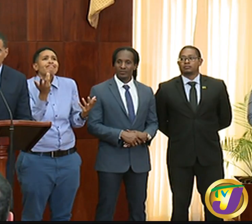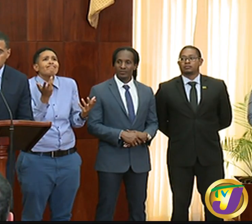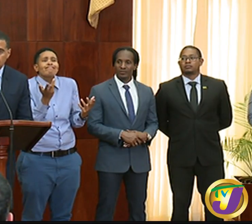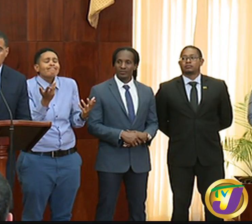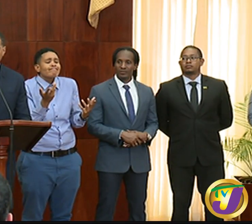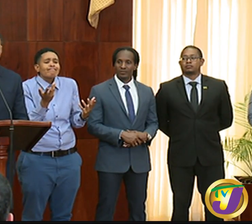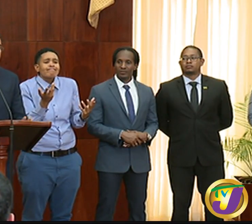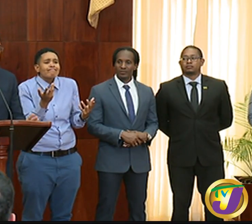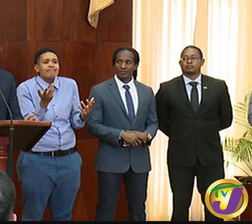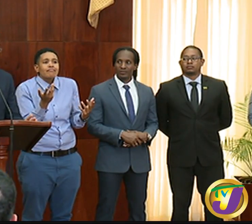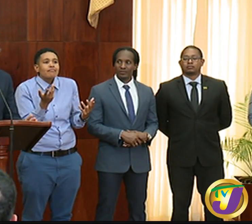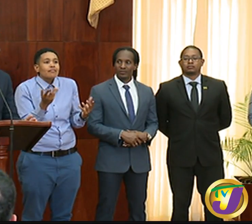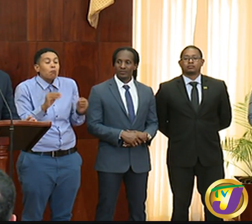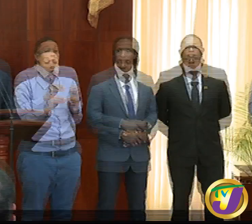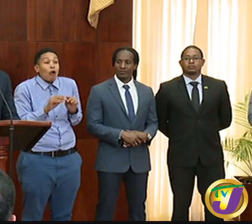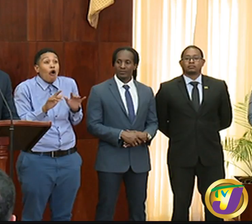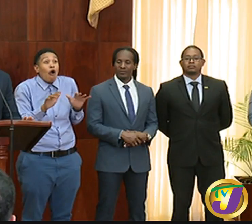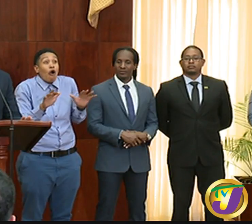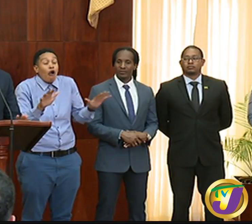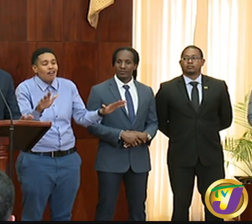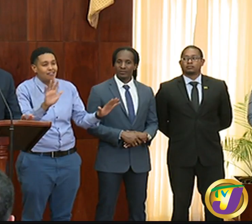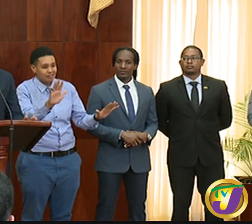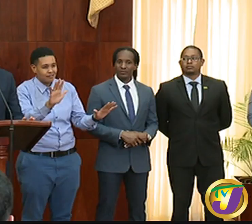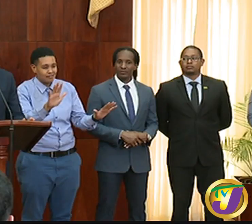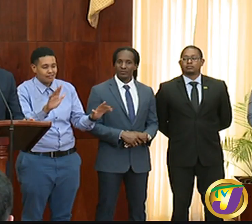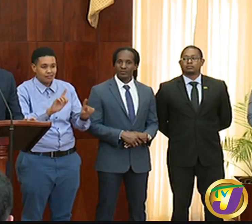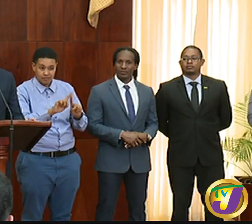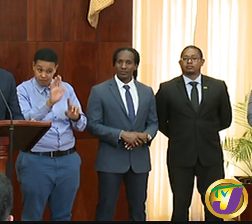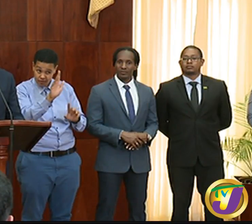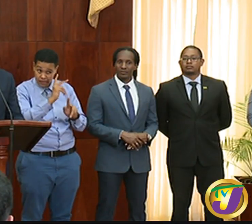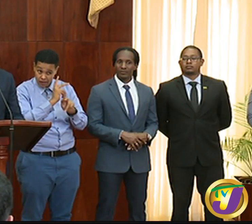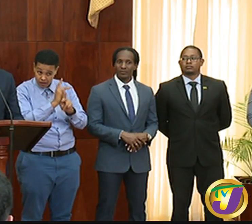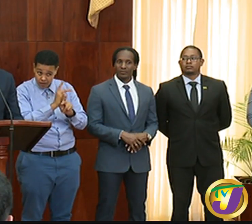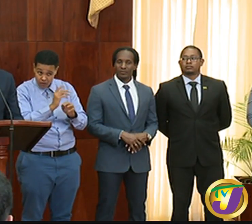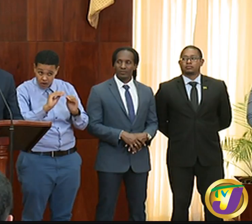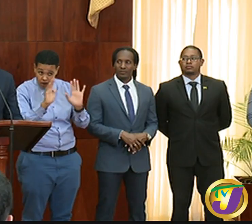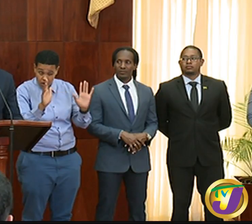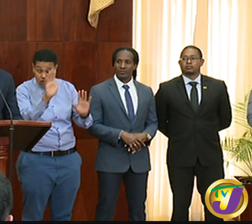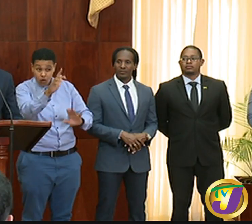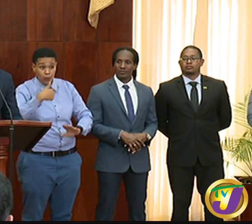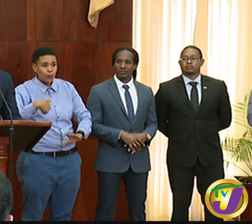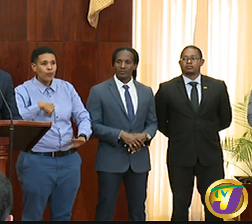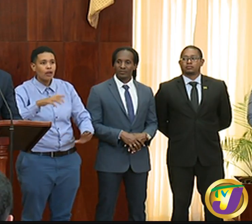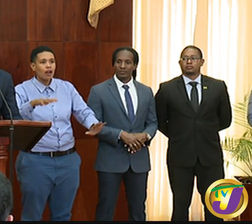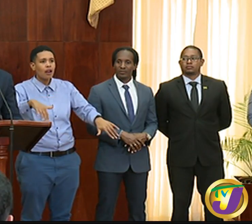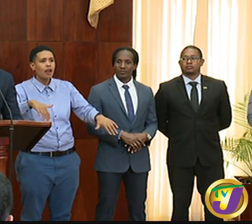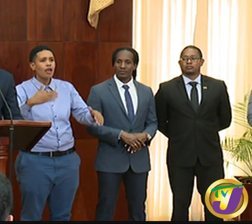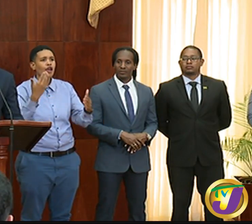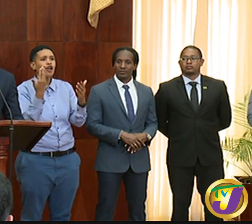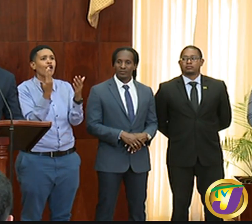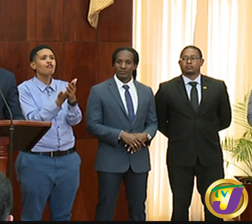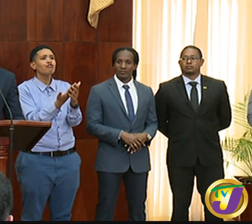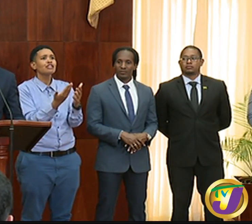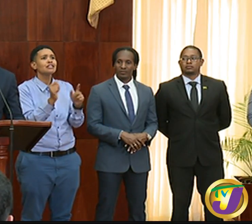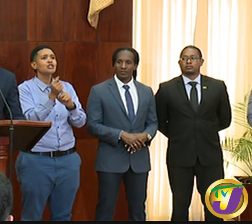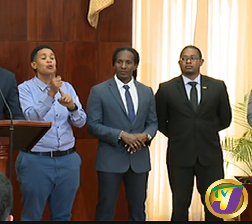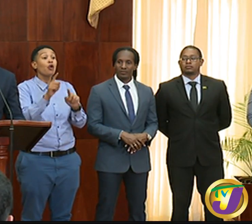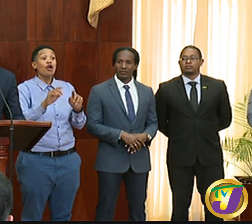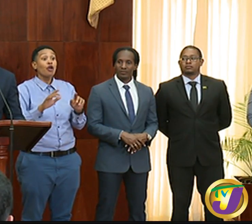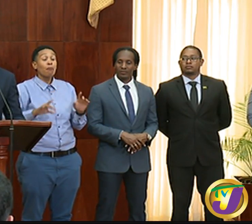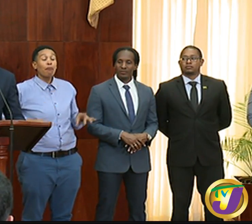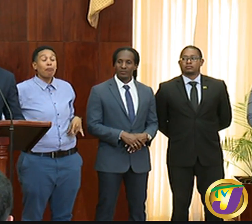there is unabated spread. But let me just be clear. We are not in a situation of unabated